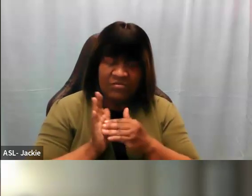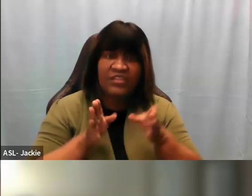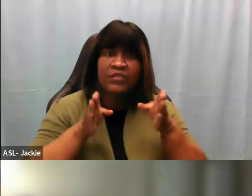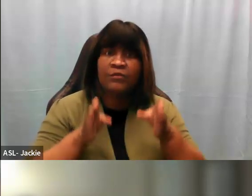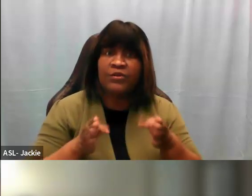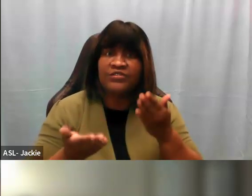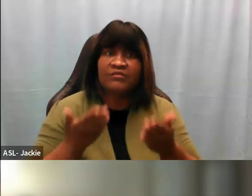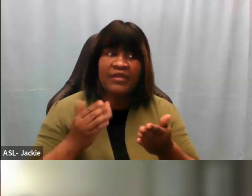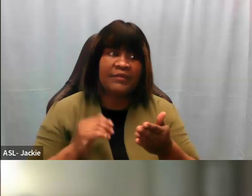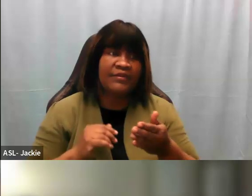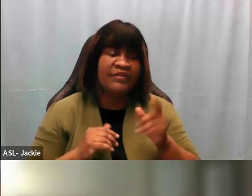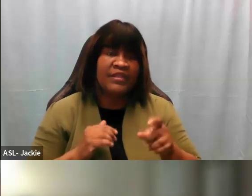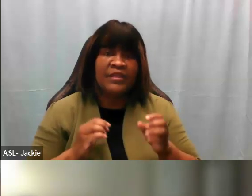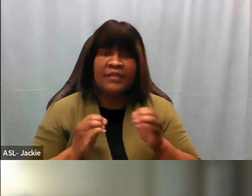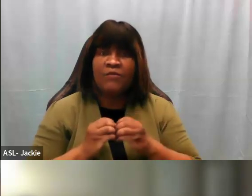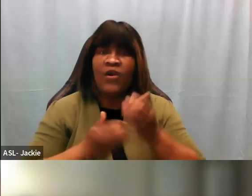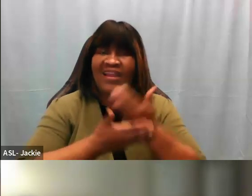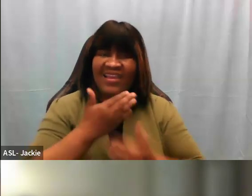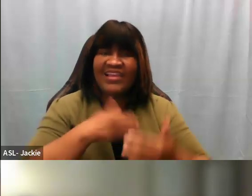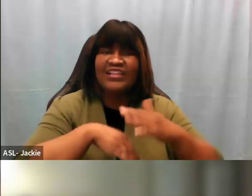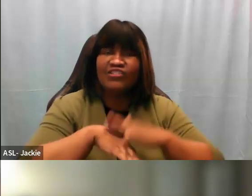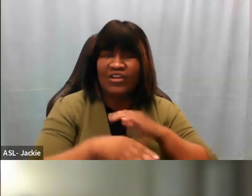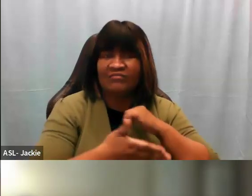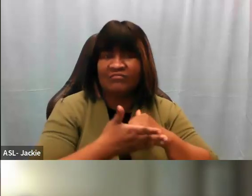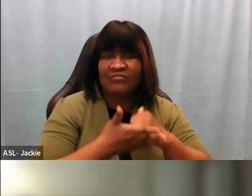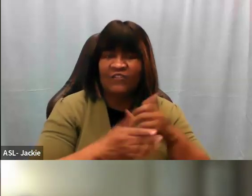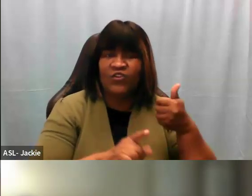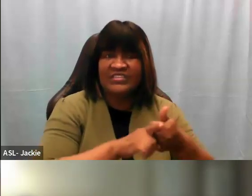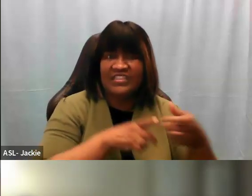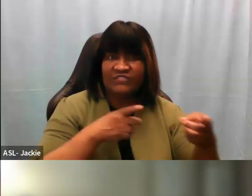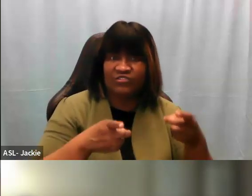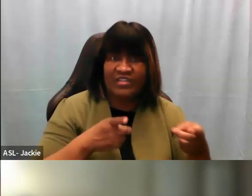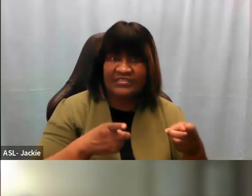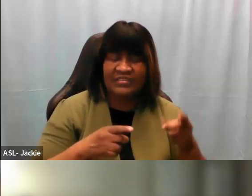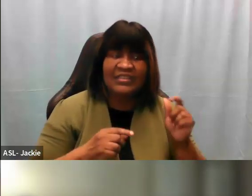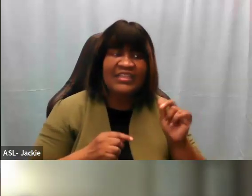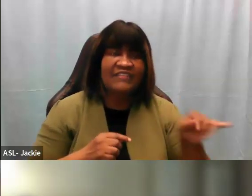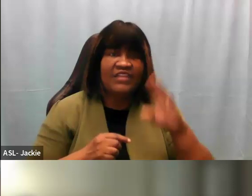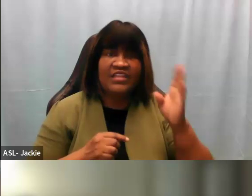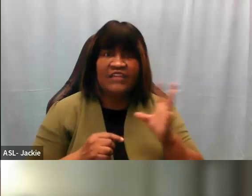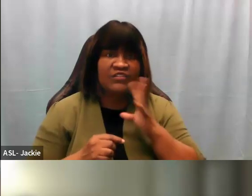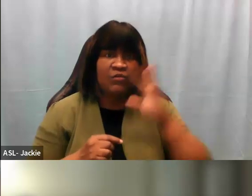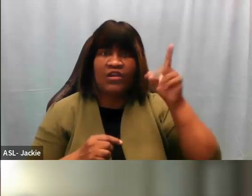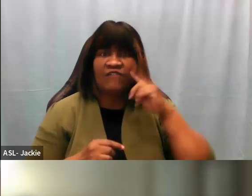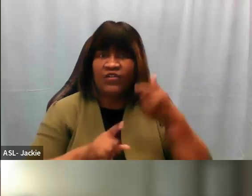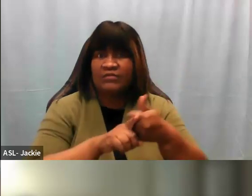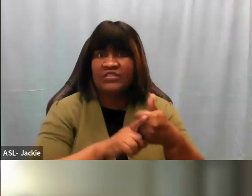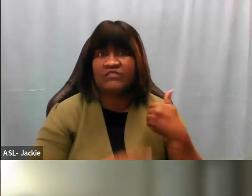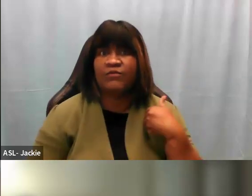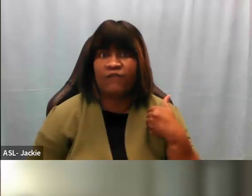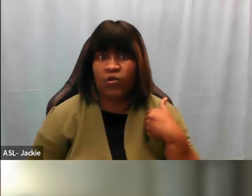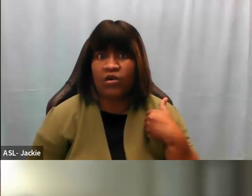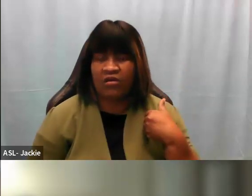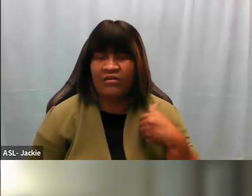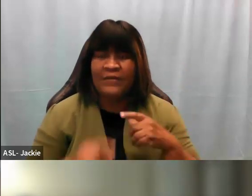might need a lot more hands-on assistance self-directing if they have never spoken up for themselves before.